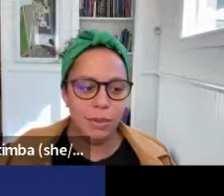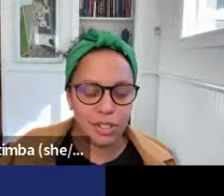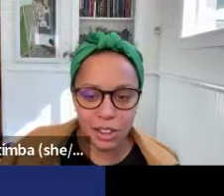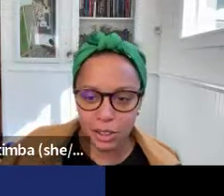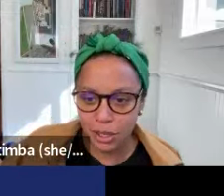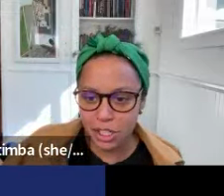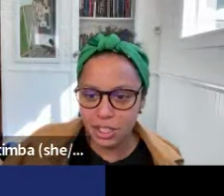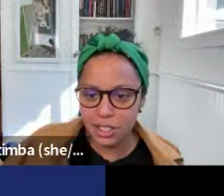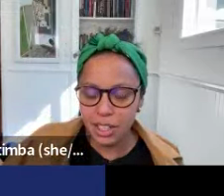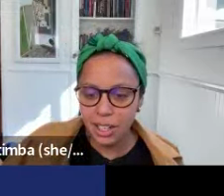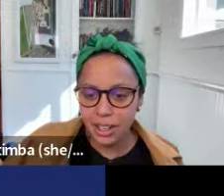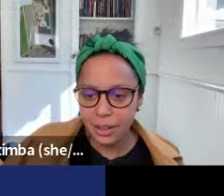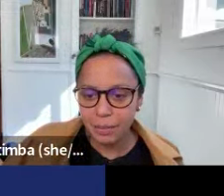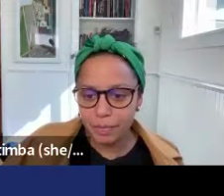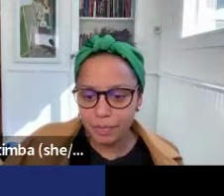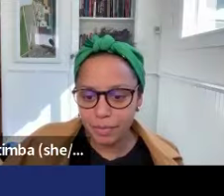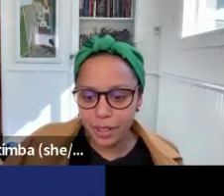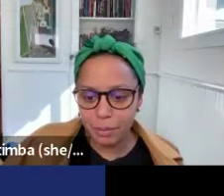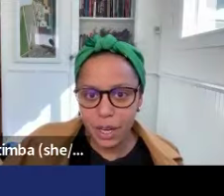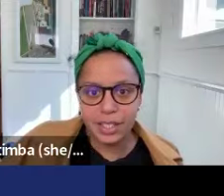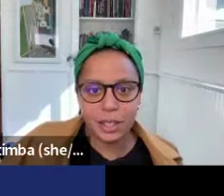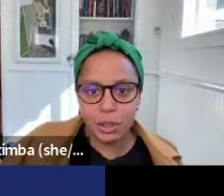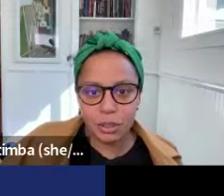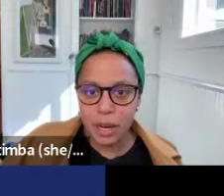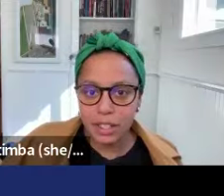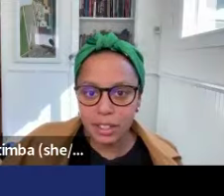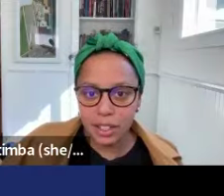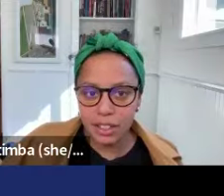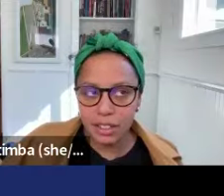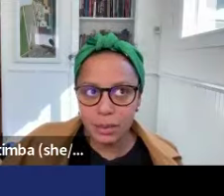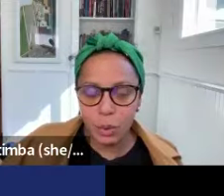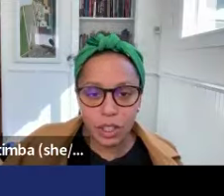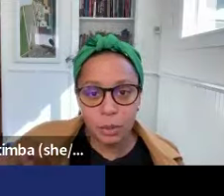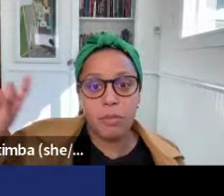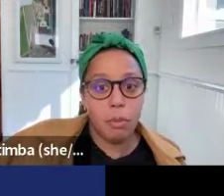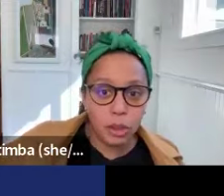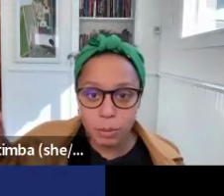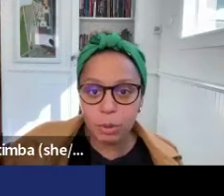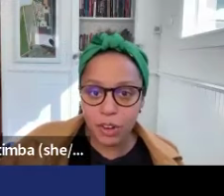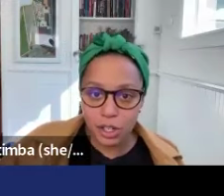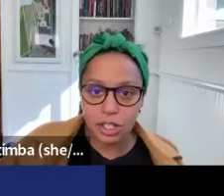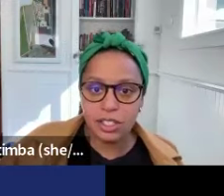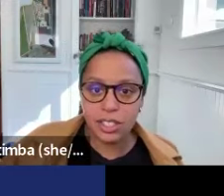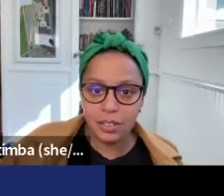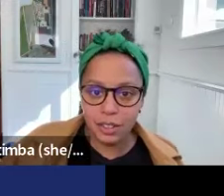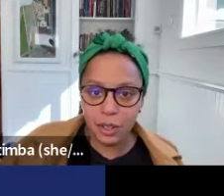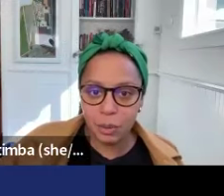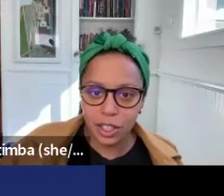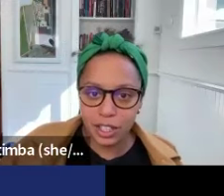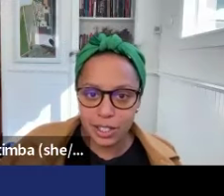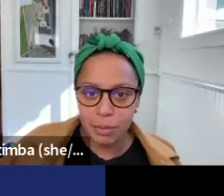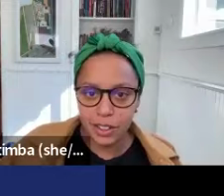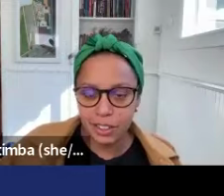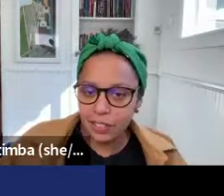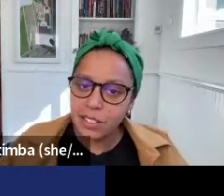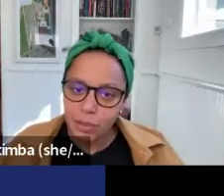of the time if there's other questions. But it's a cool reminder that working with multiple professionals, even if they're working